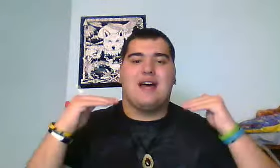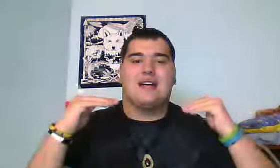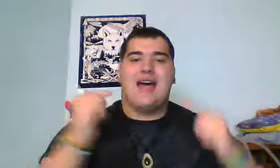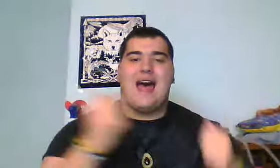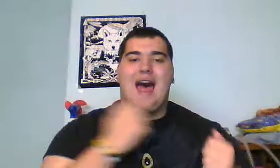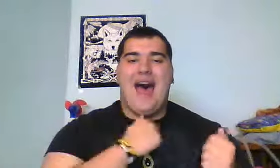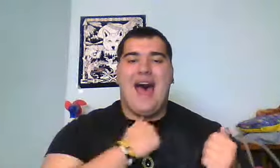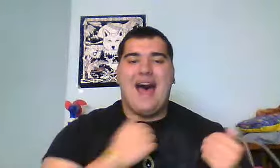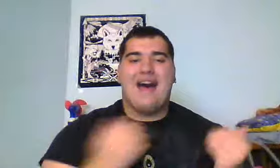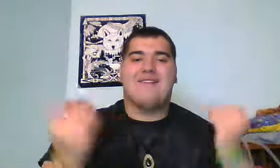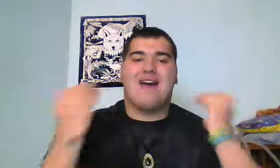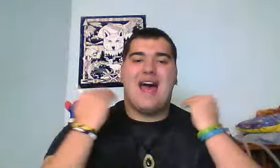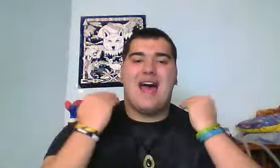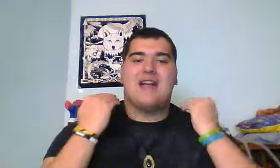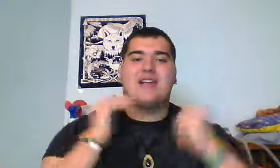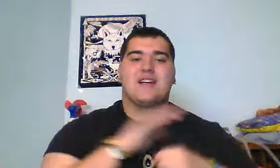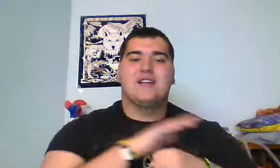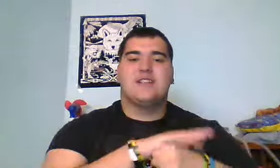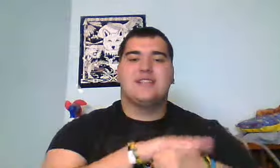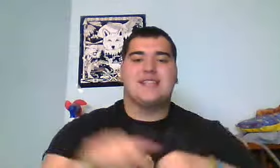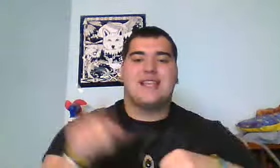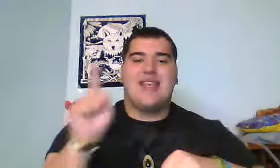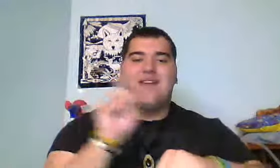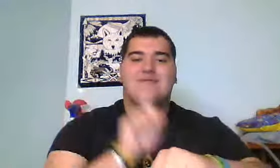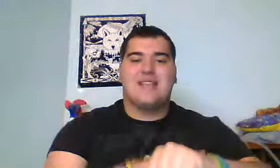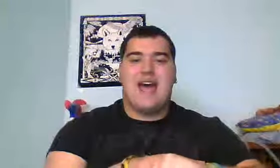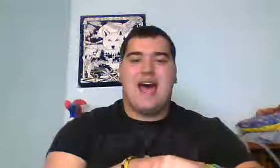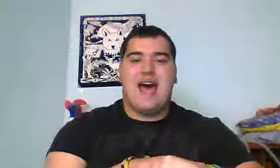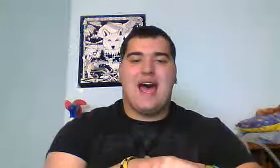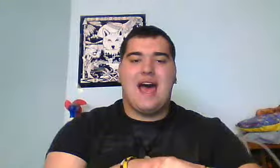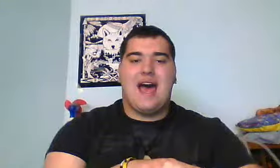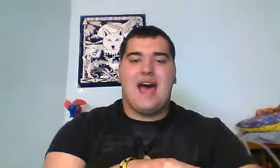Well, I've had just enough time